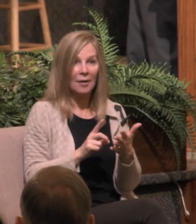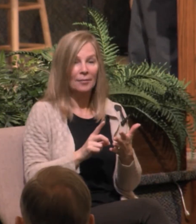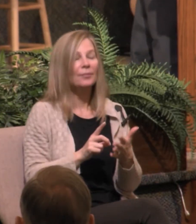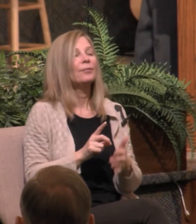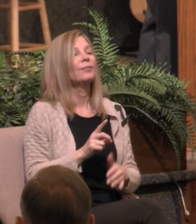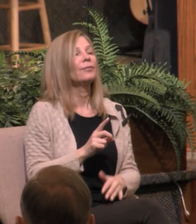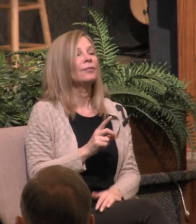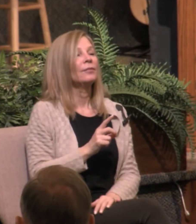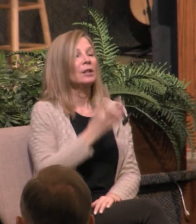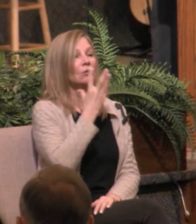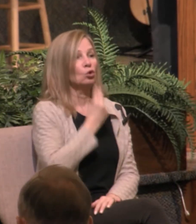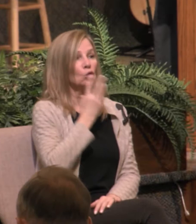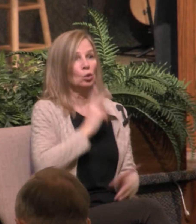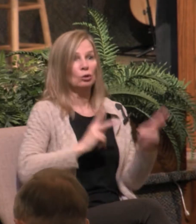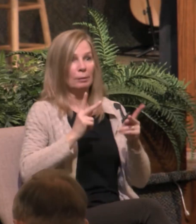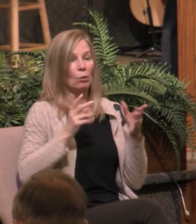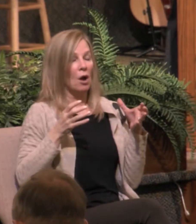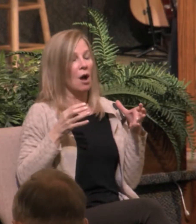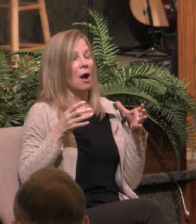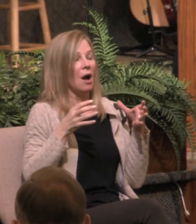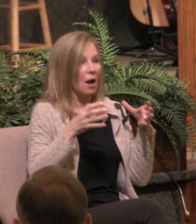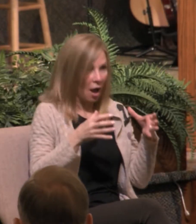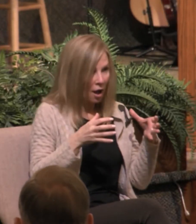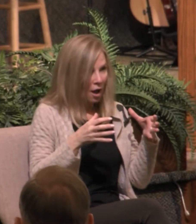against a body of water.